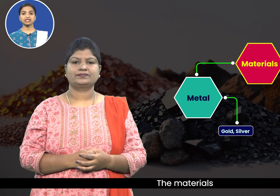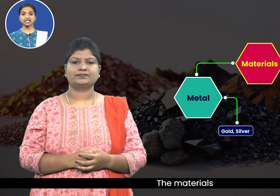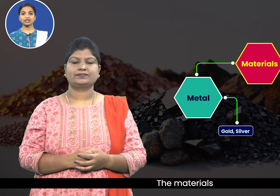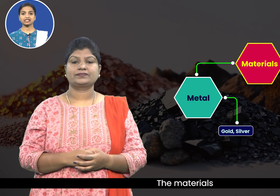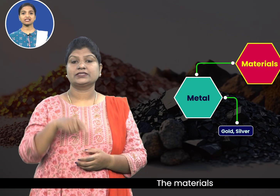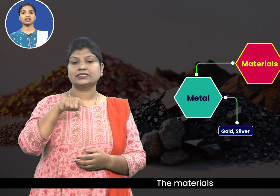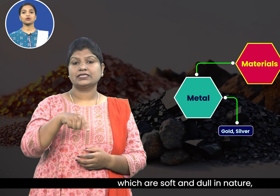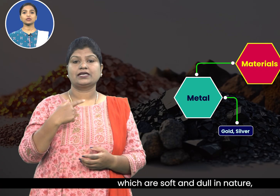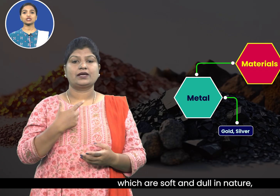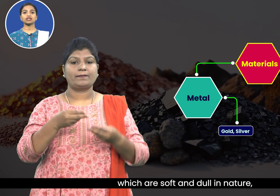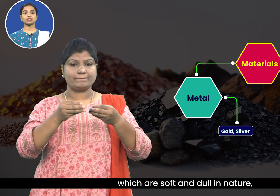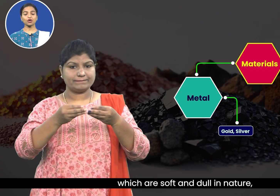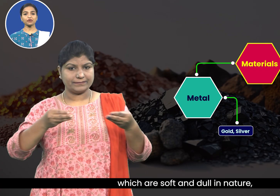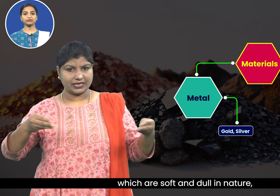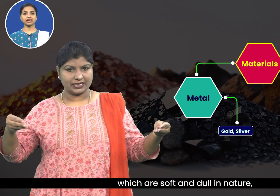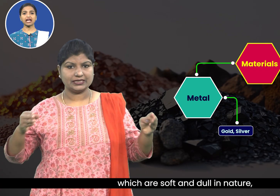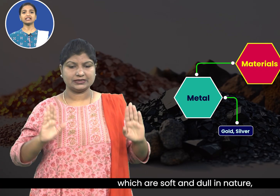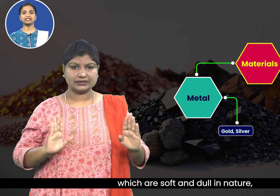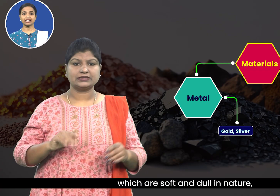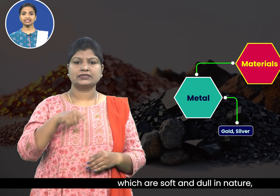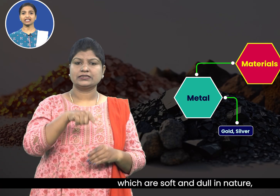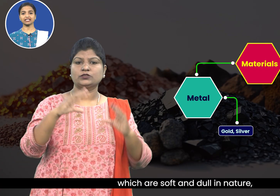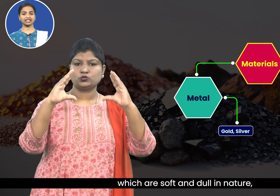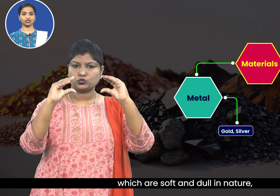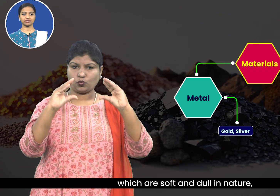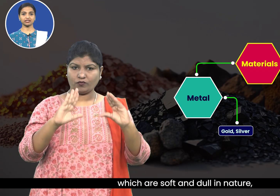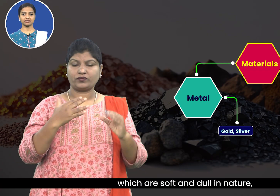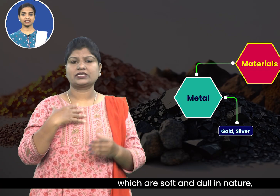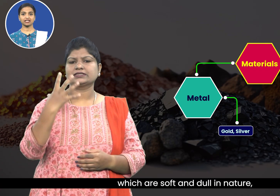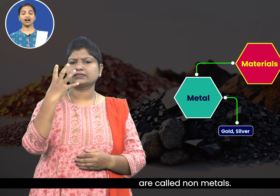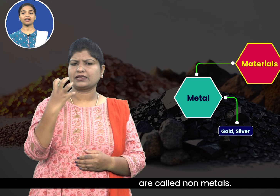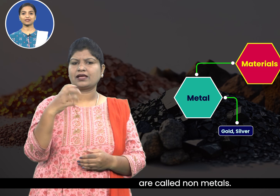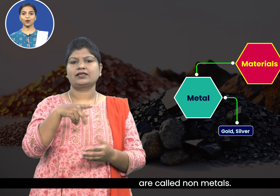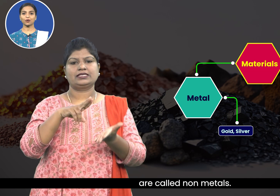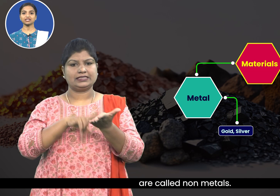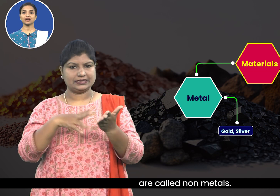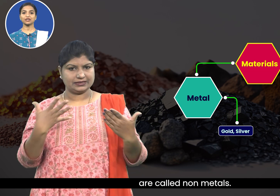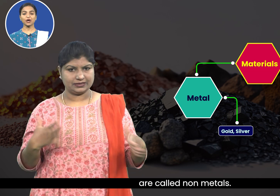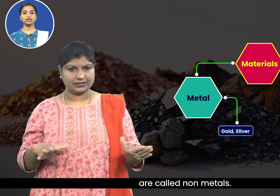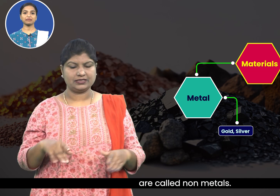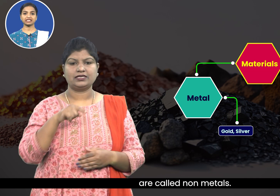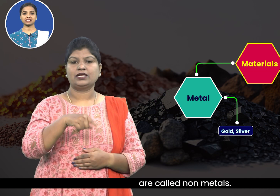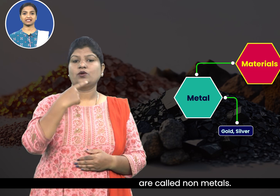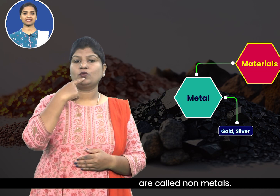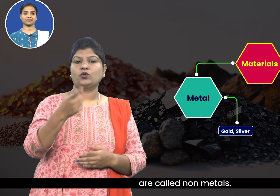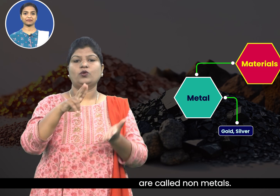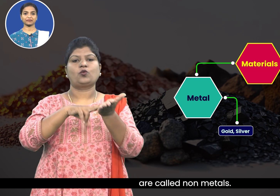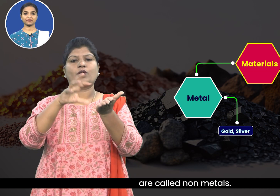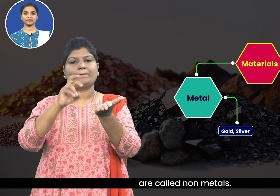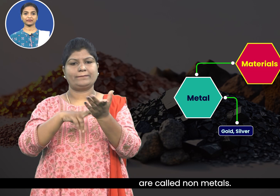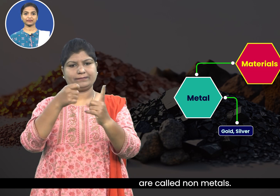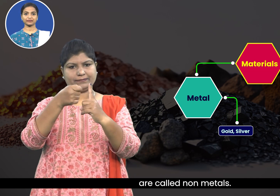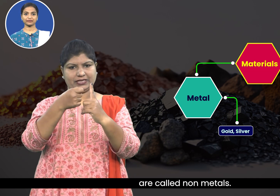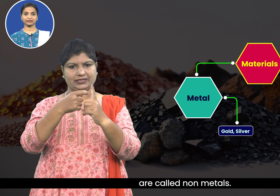The materials which are soft and dull in nature are called non-metals.